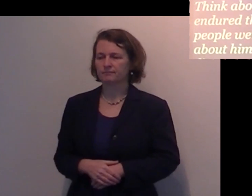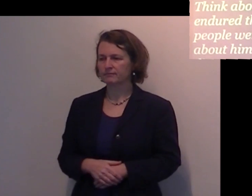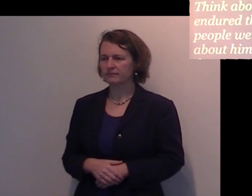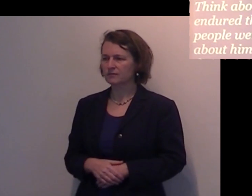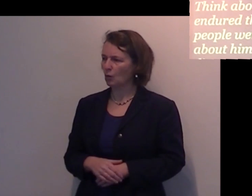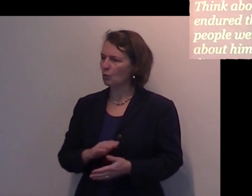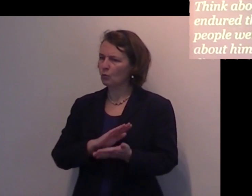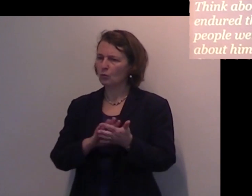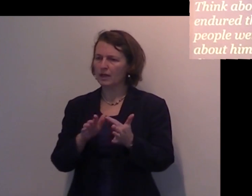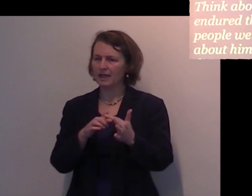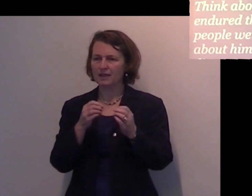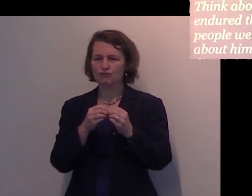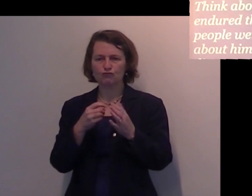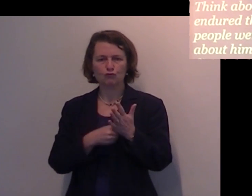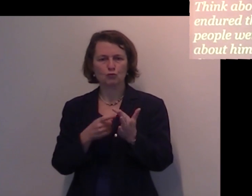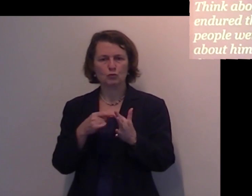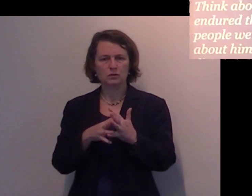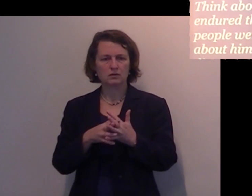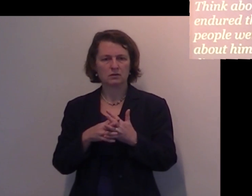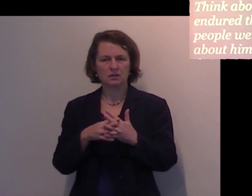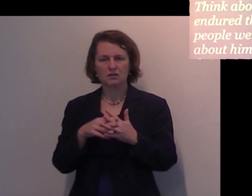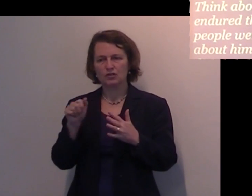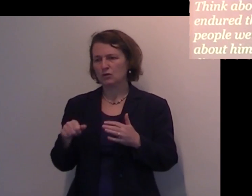Hebrews chapter 12, verse 3.